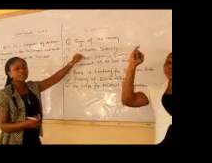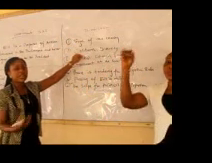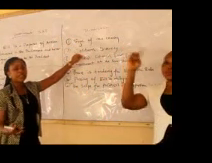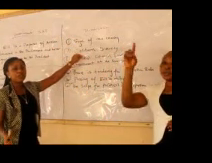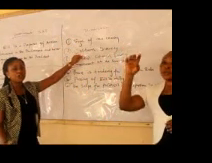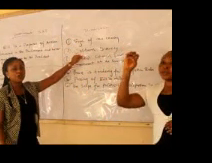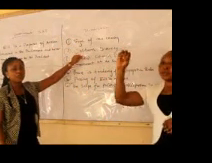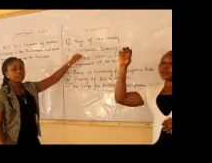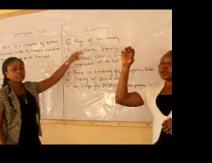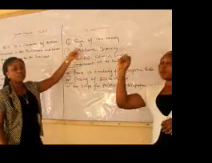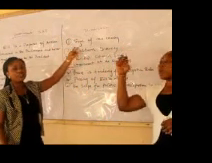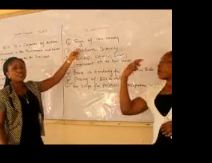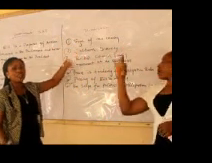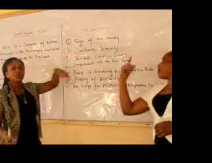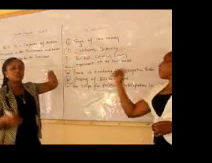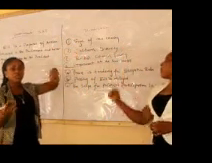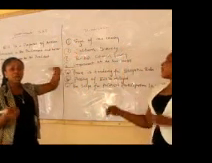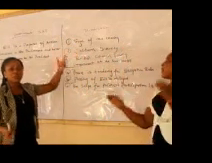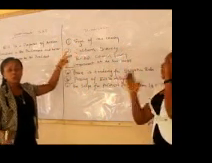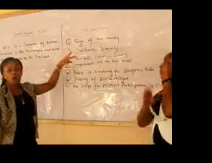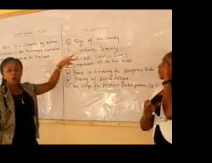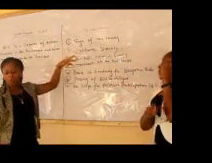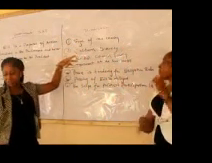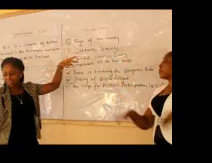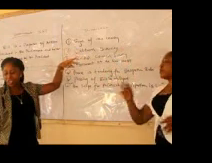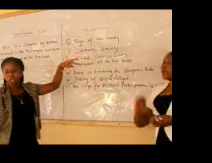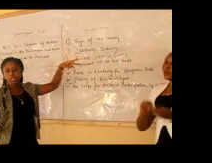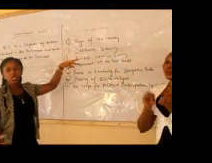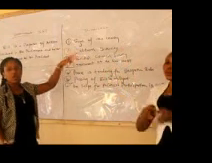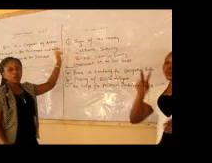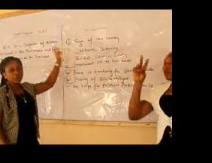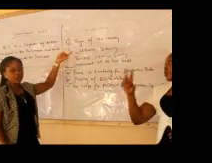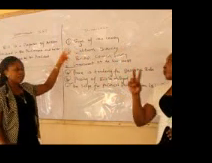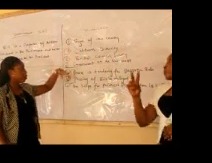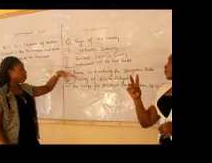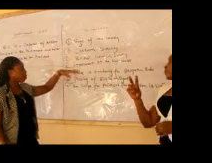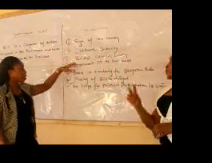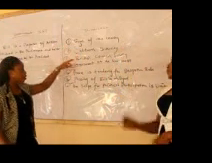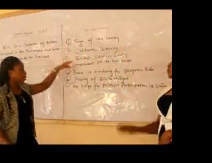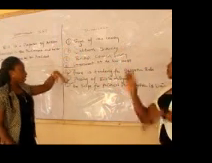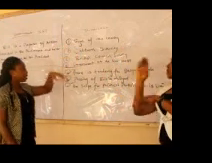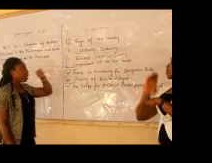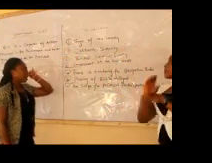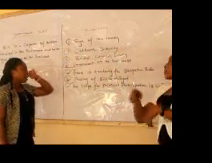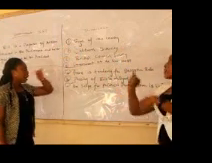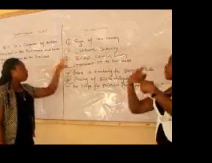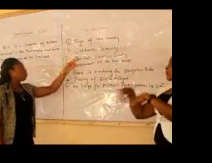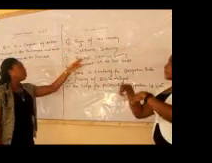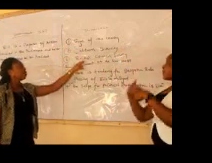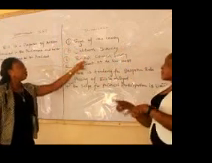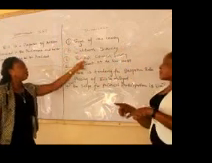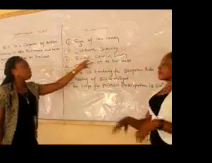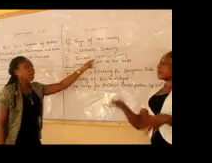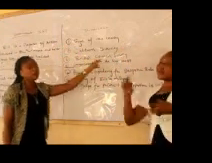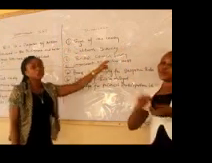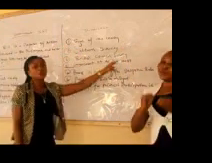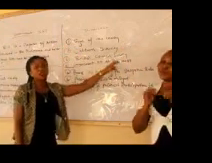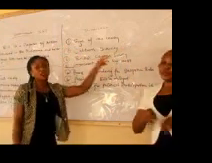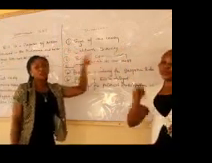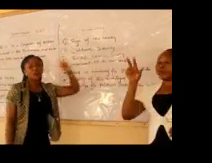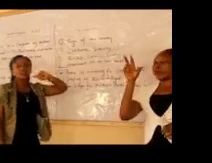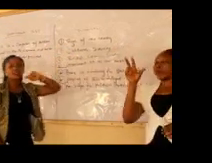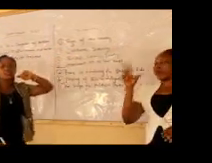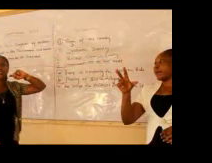250 ethnic groups. These are some of the things they consider before operating a federal system of government. Then British